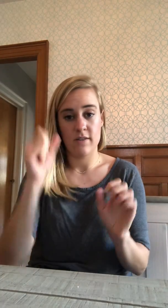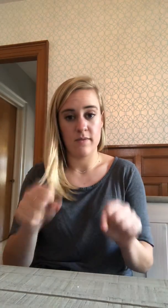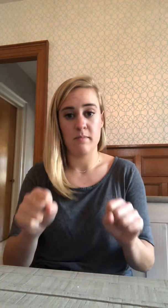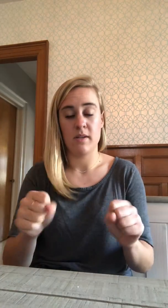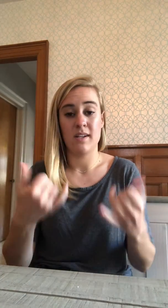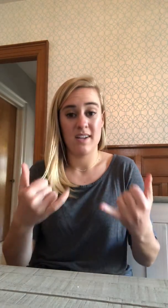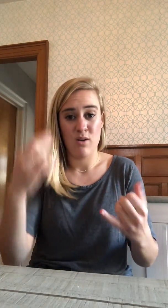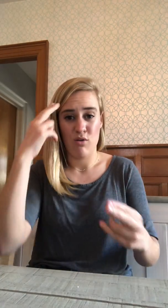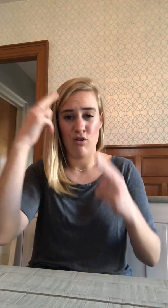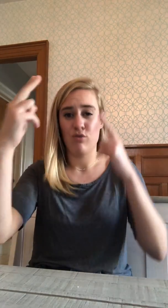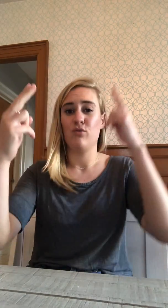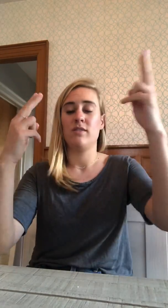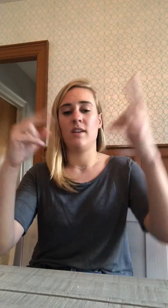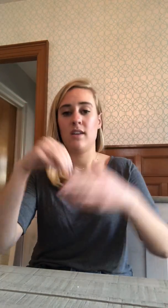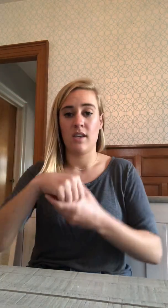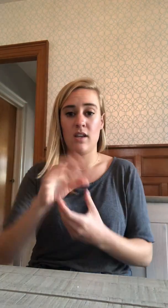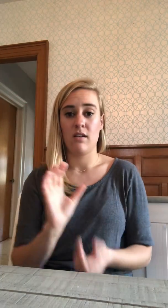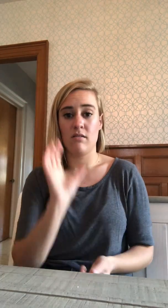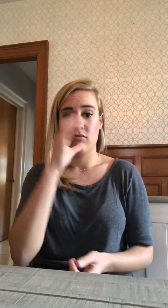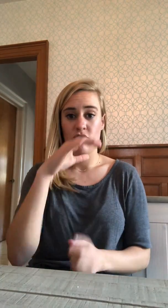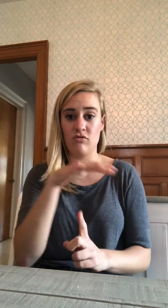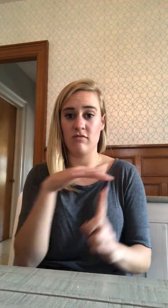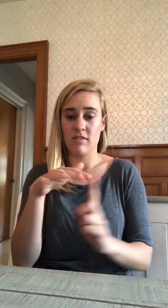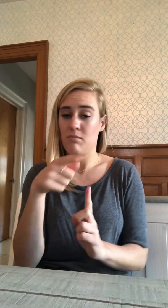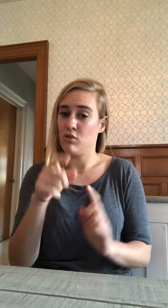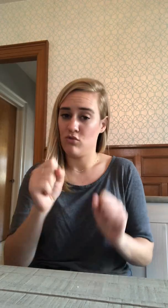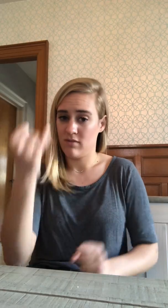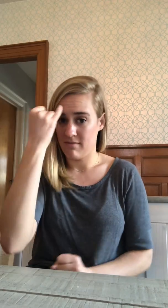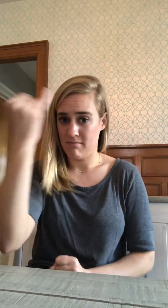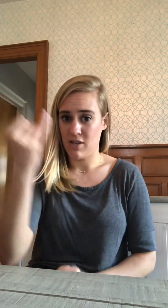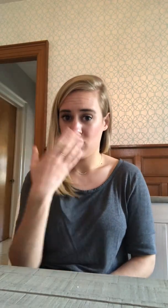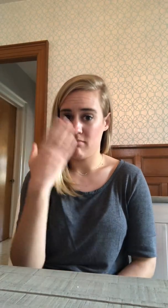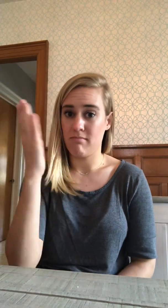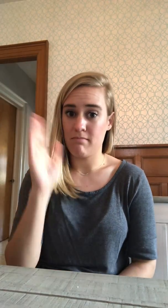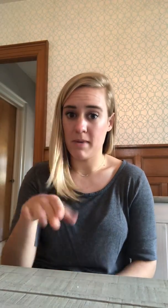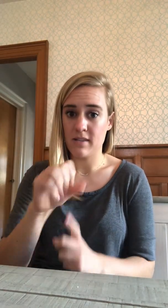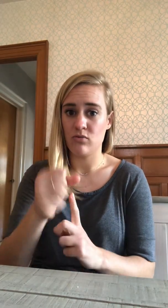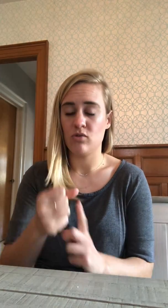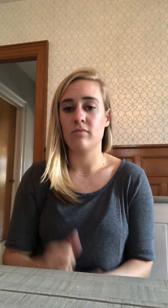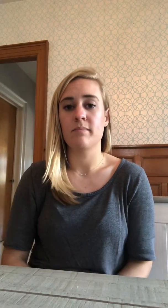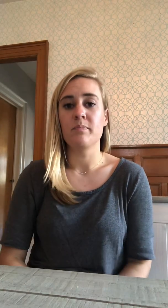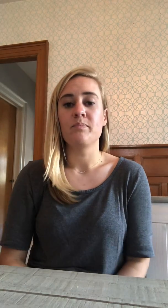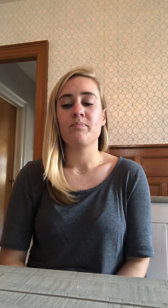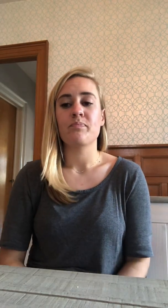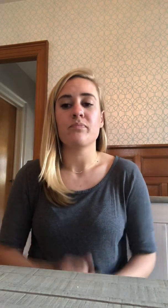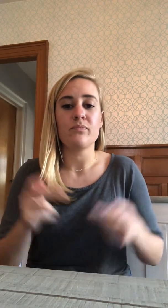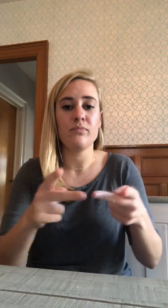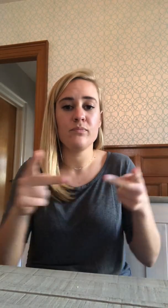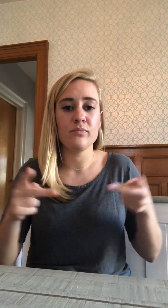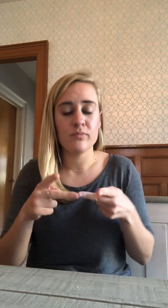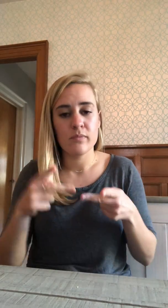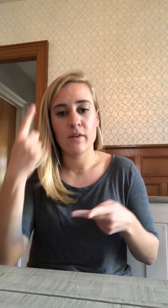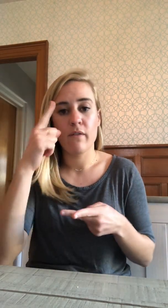in an unfamiliar environment, and you can imagine how bad that can be. Positioning, general anesthesia, all of these